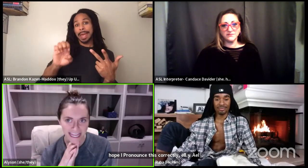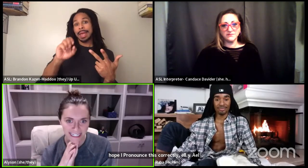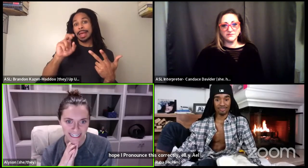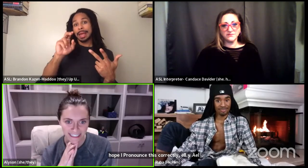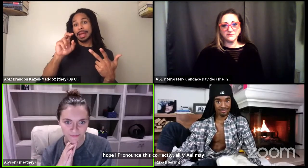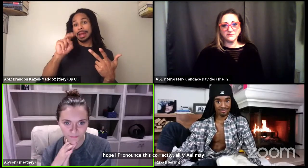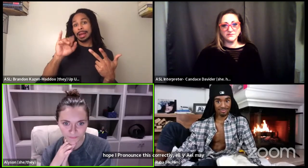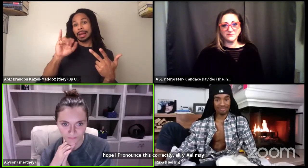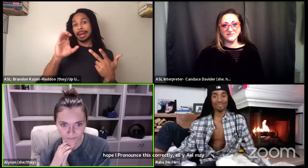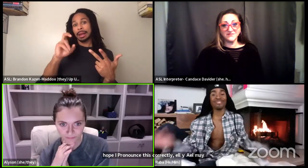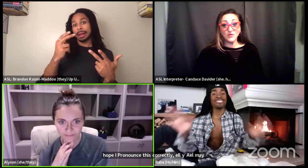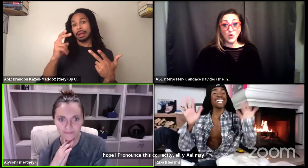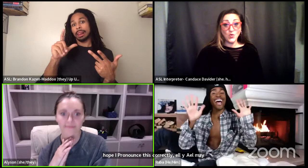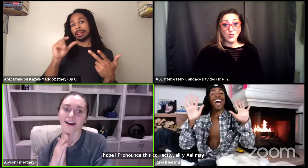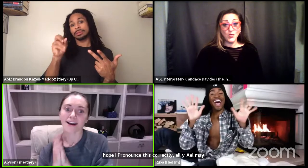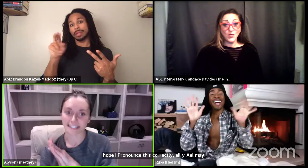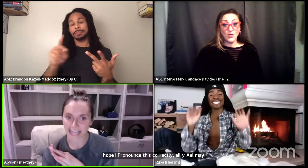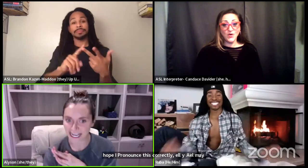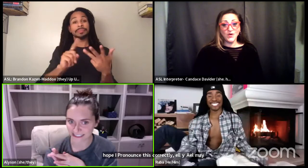Caden.